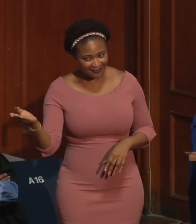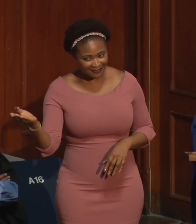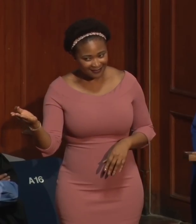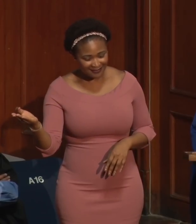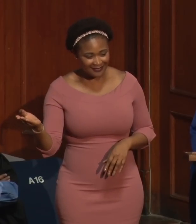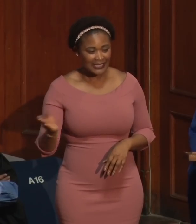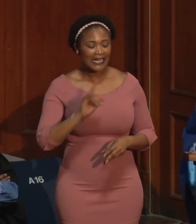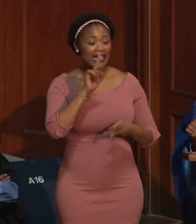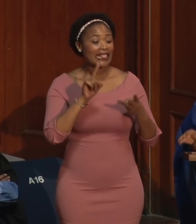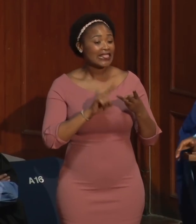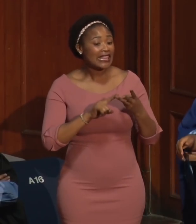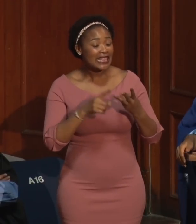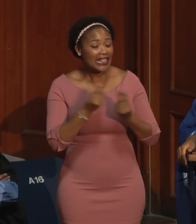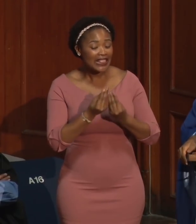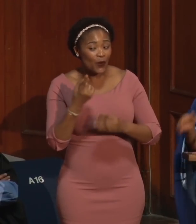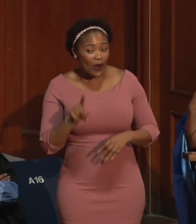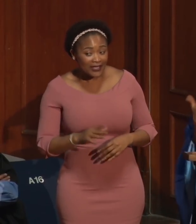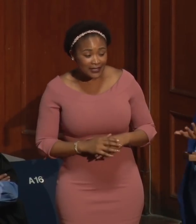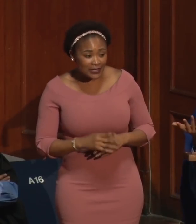The third thing we do is that